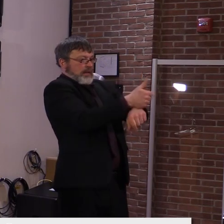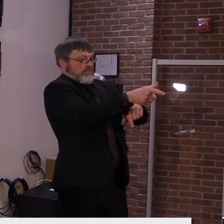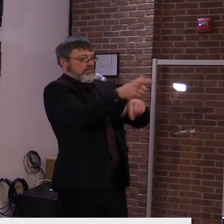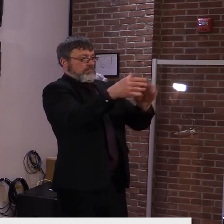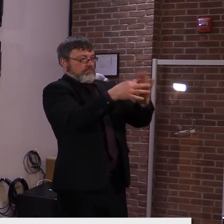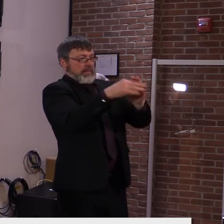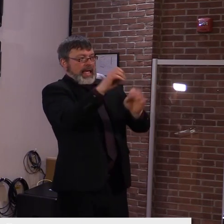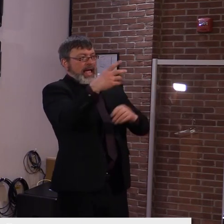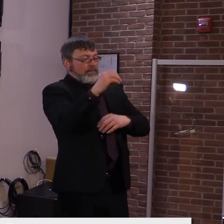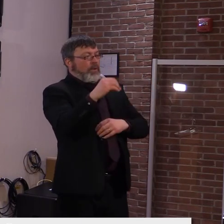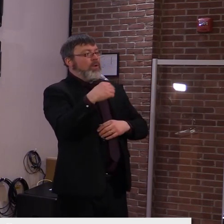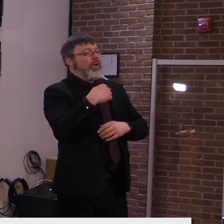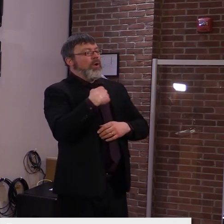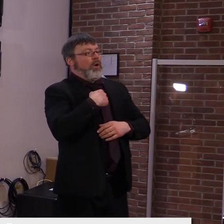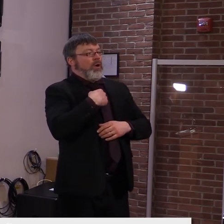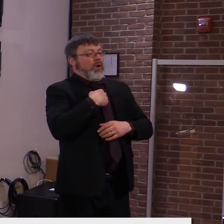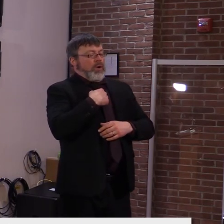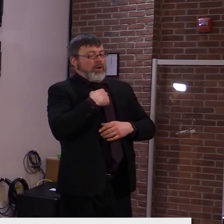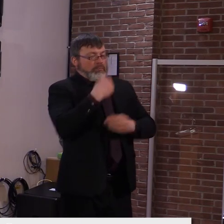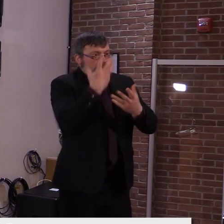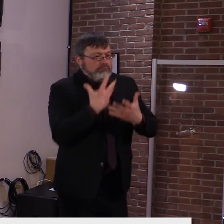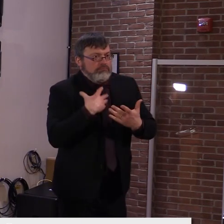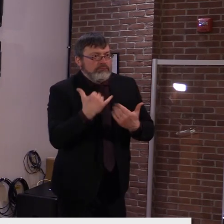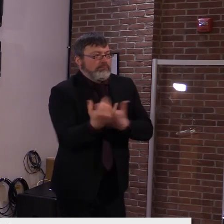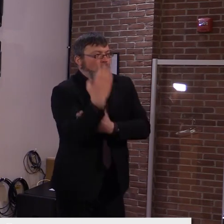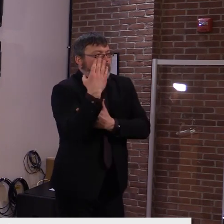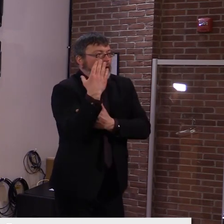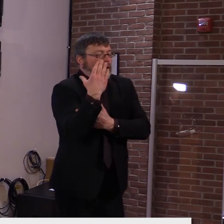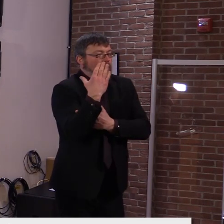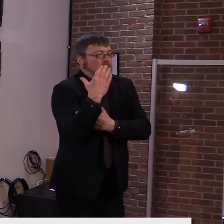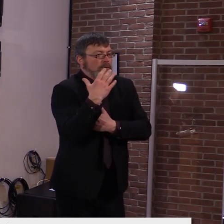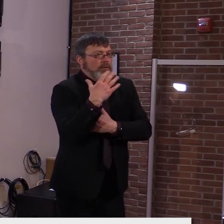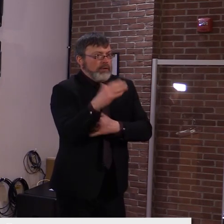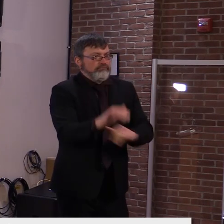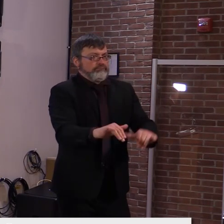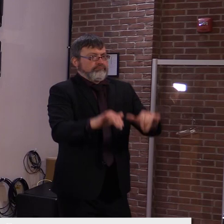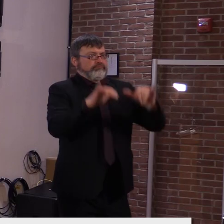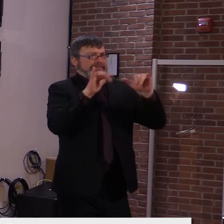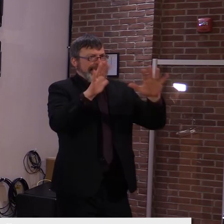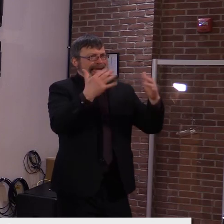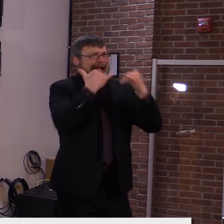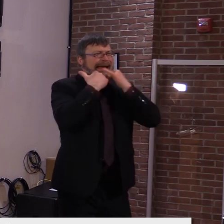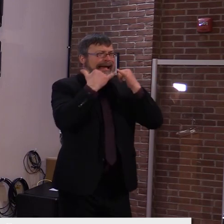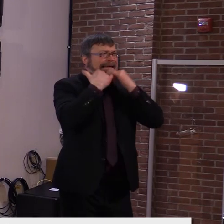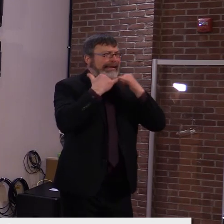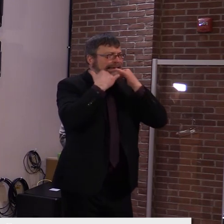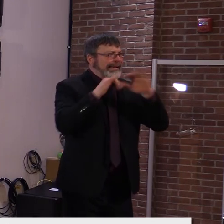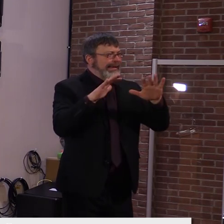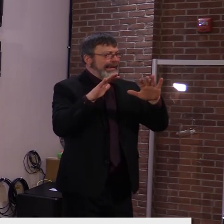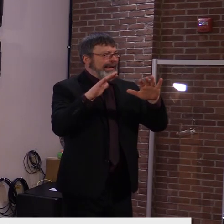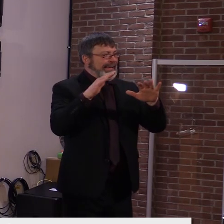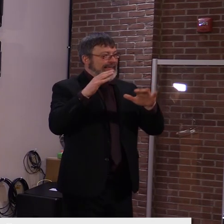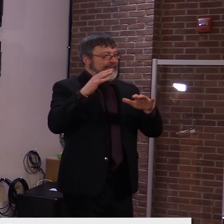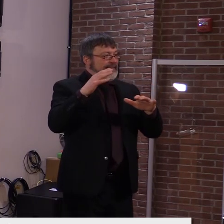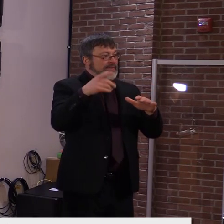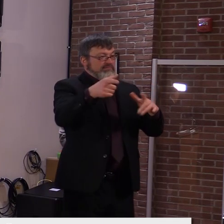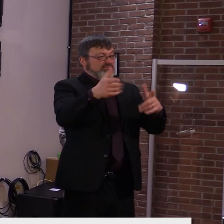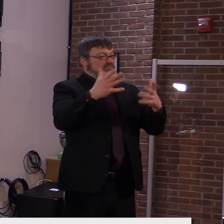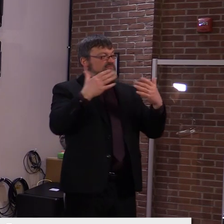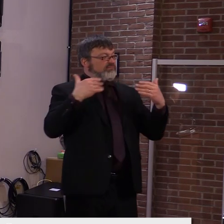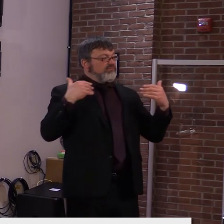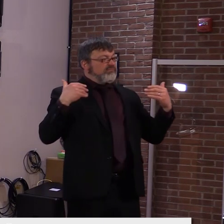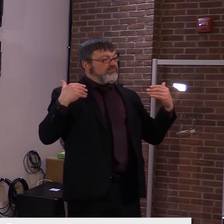well, I think the mistake might have been made where they opened it up to federal employees, so they weren't